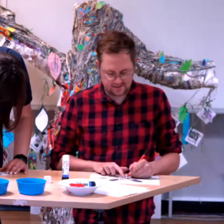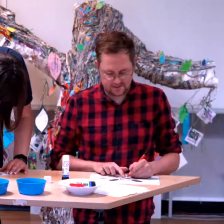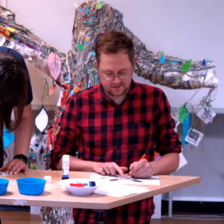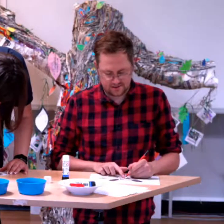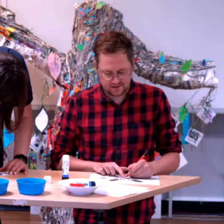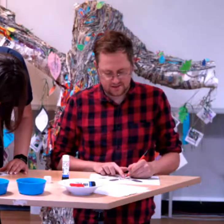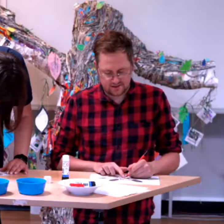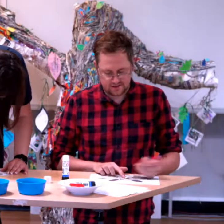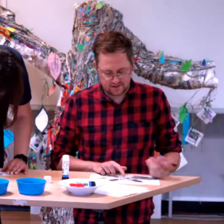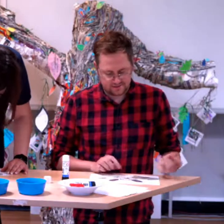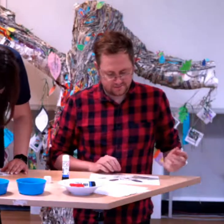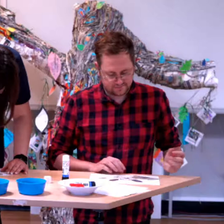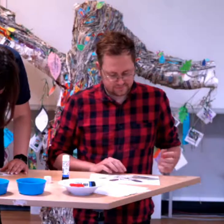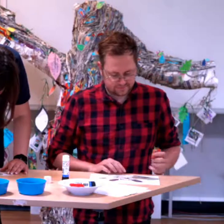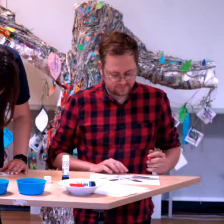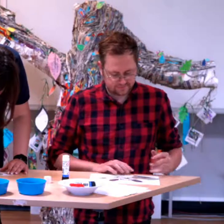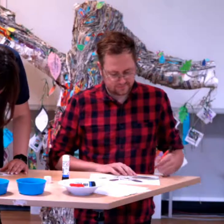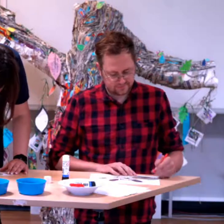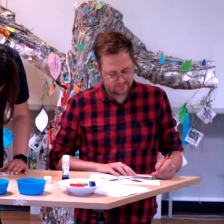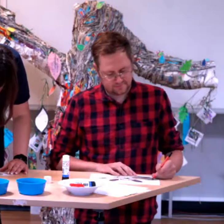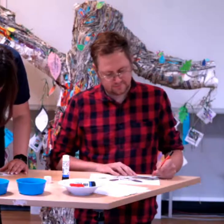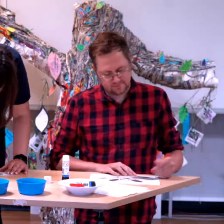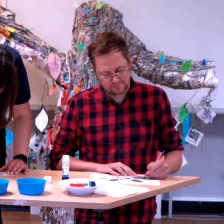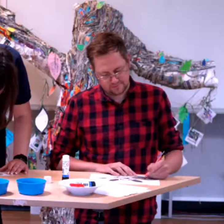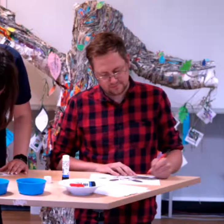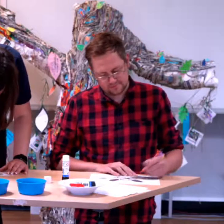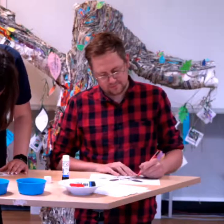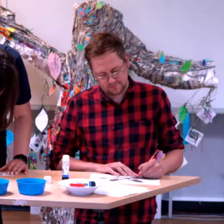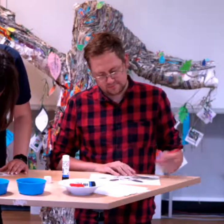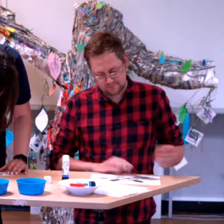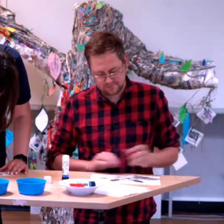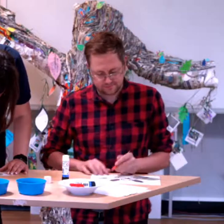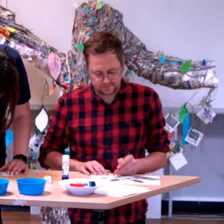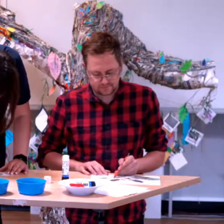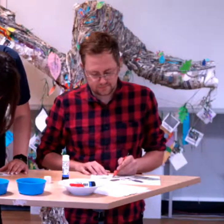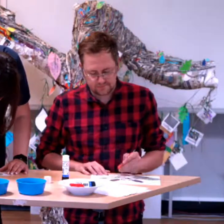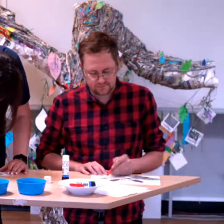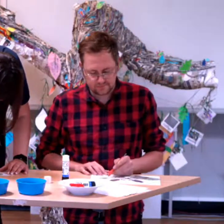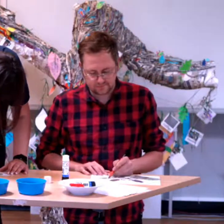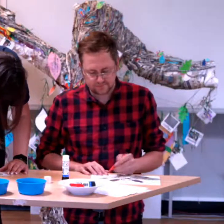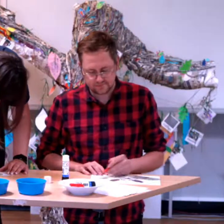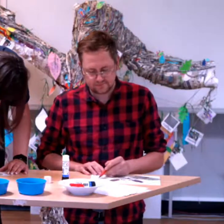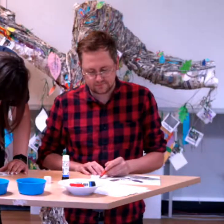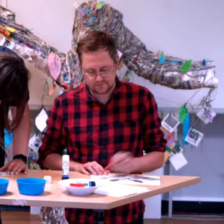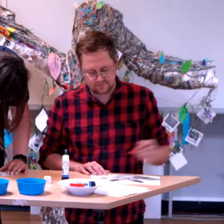Right. We're almost done, and then you're going to need to write in the comments whose koala you think is best.